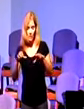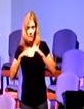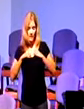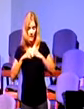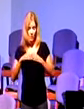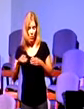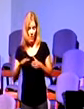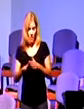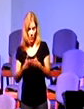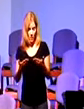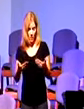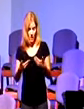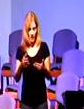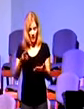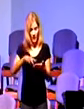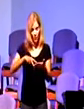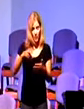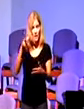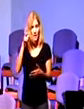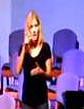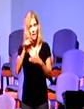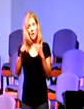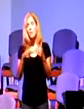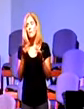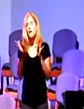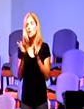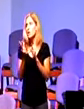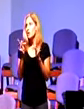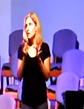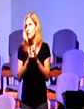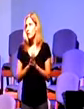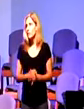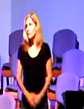that box and read and hear about Jesus.